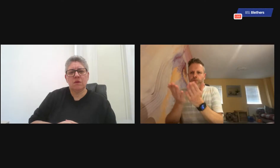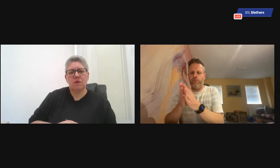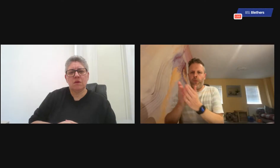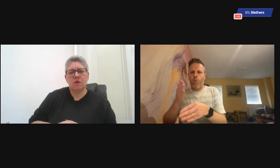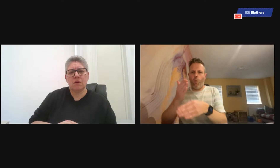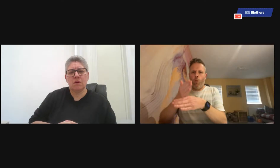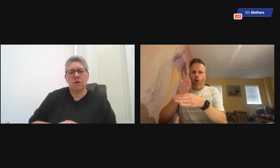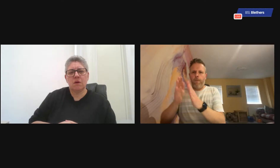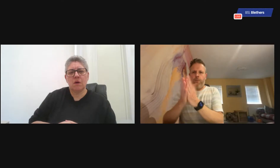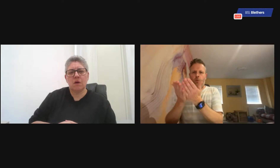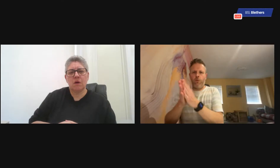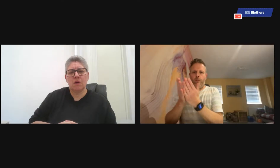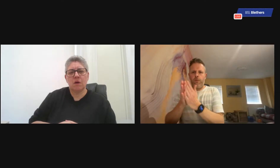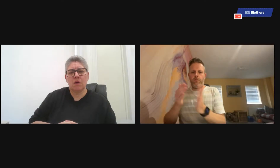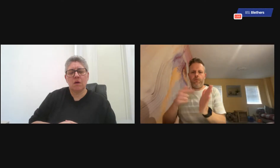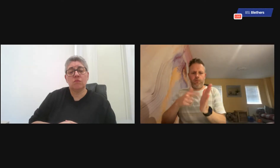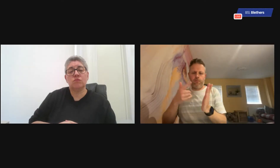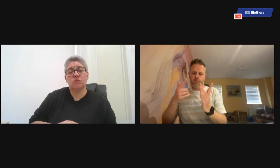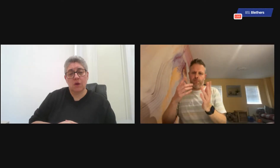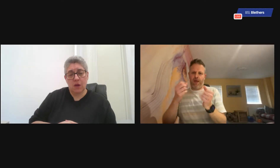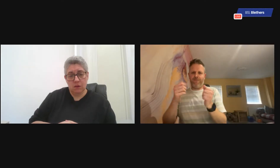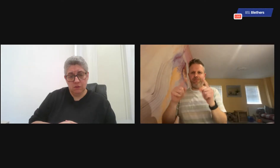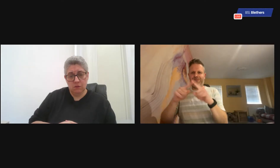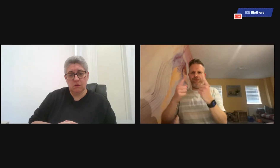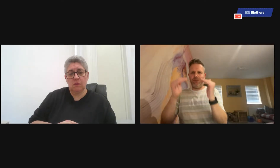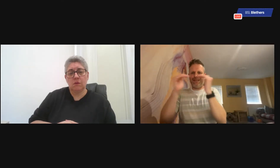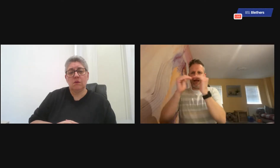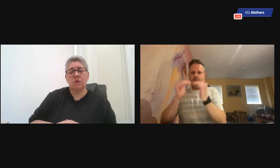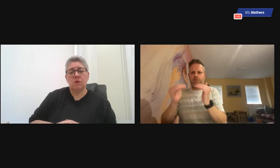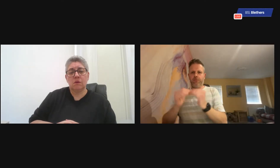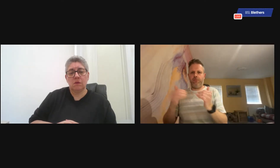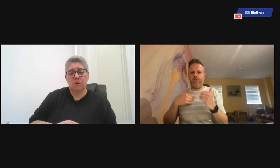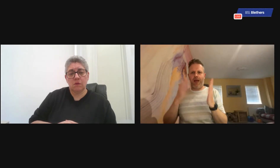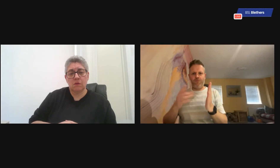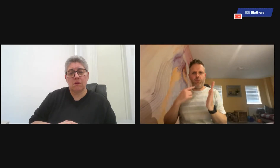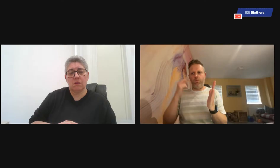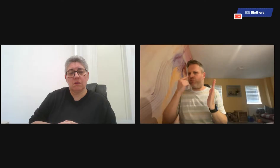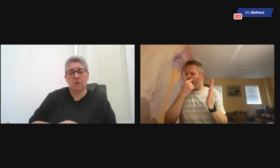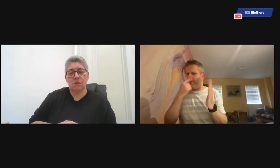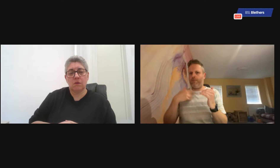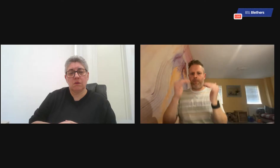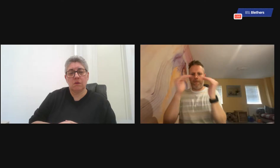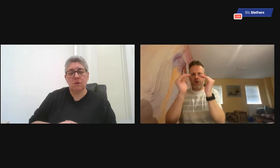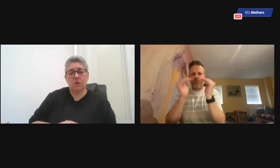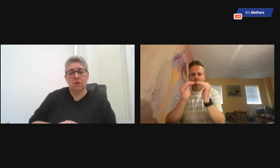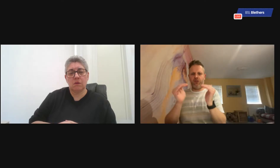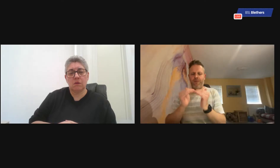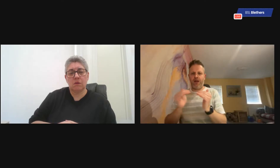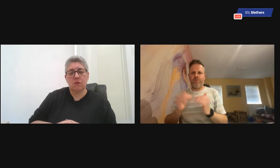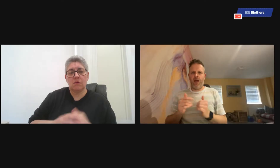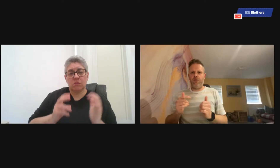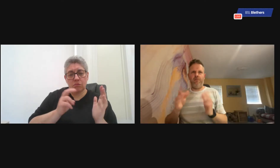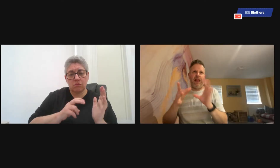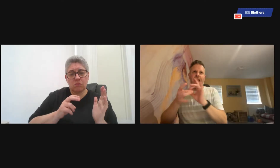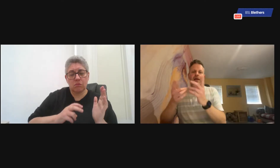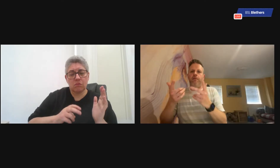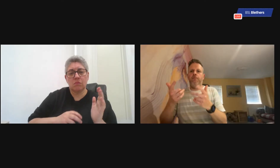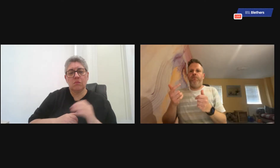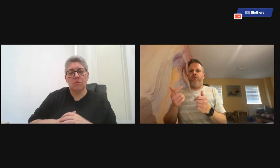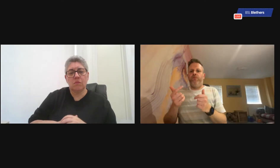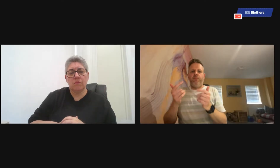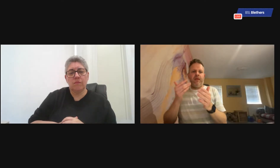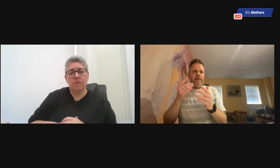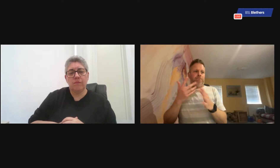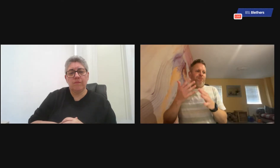Thereafter, you get the certificate, if you like, and there was a workbook as well that was provided. And you then have to go